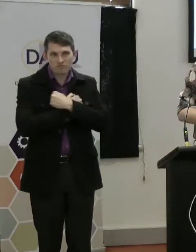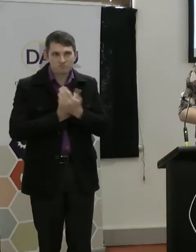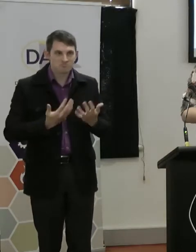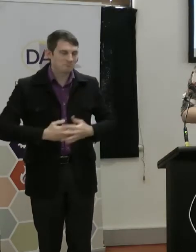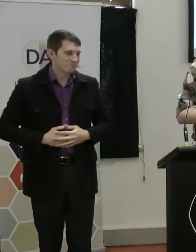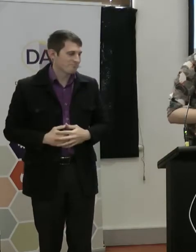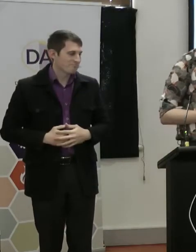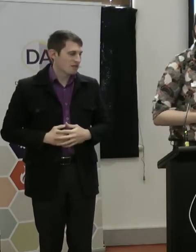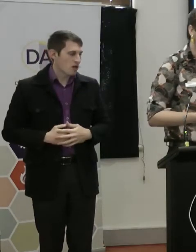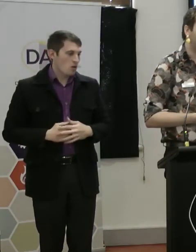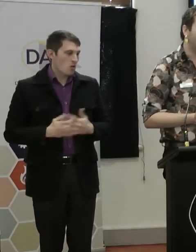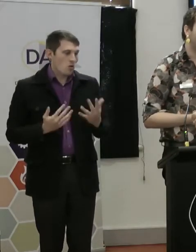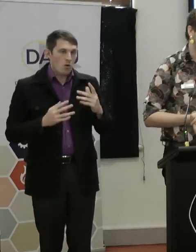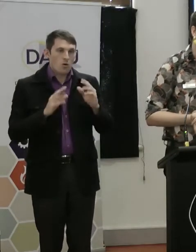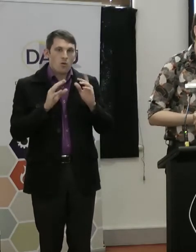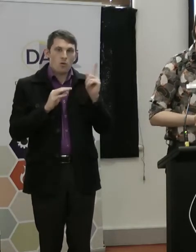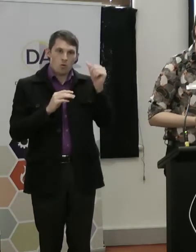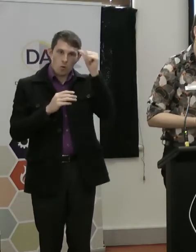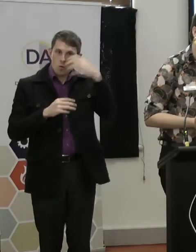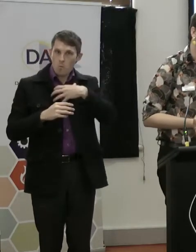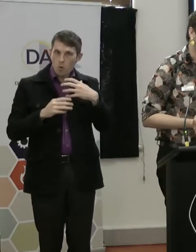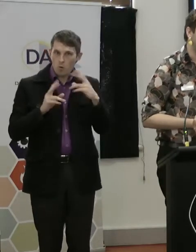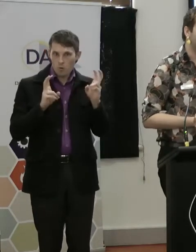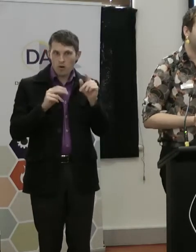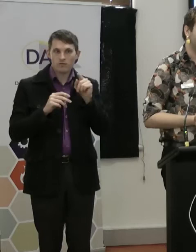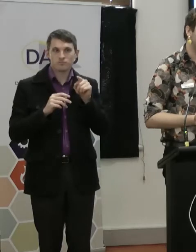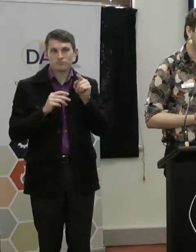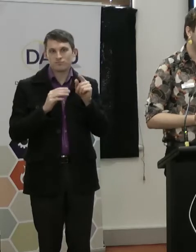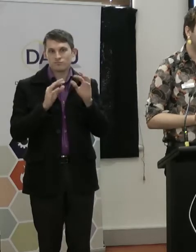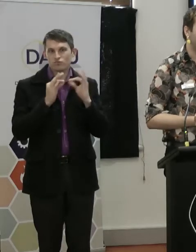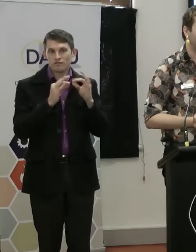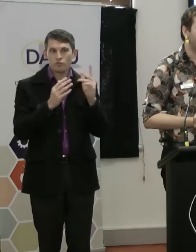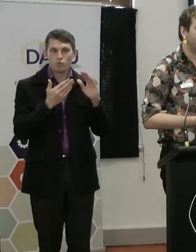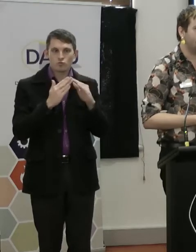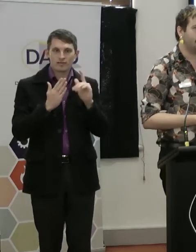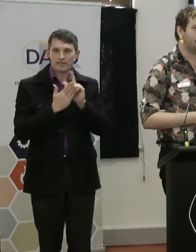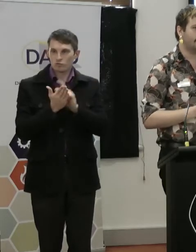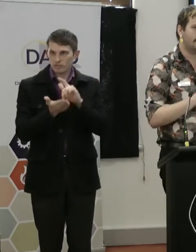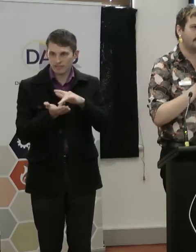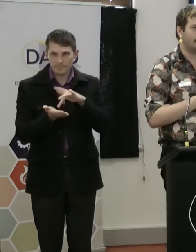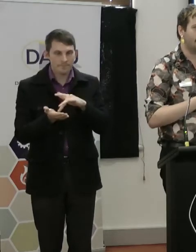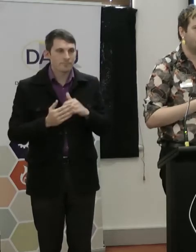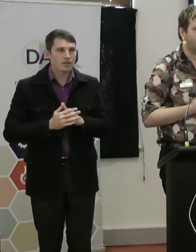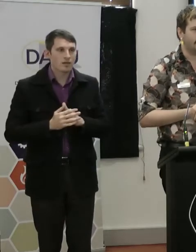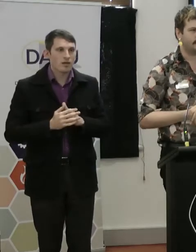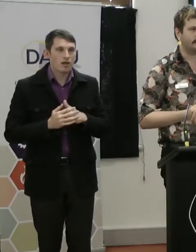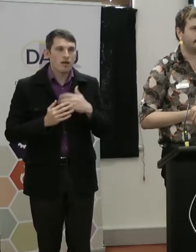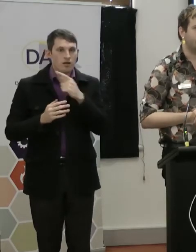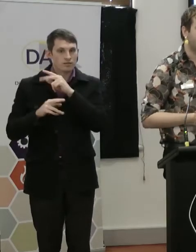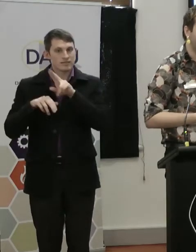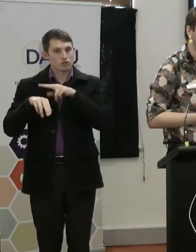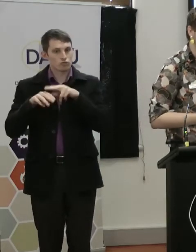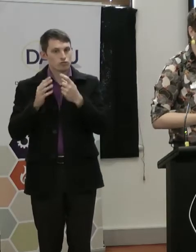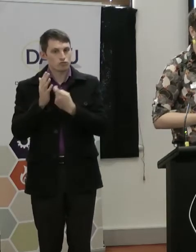So knowmore is a program of the National Association of Community Legal Centres, and we're funded sort of alongside the National